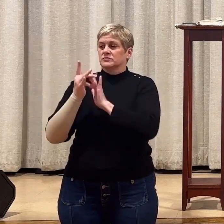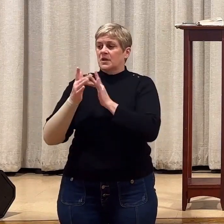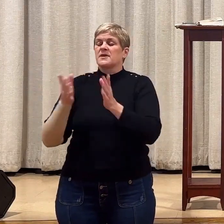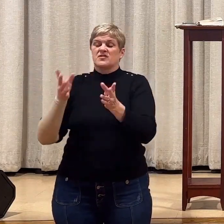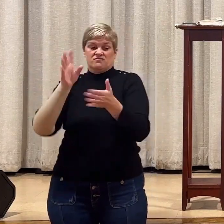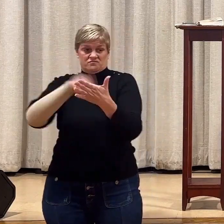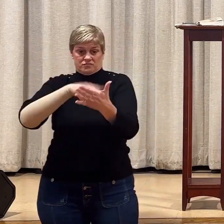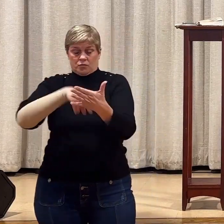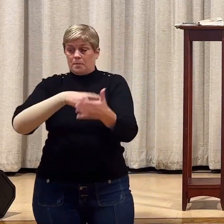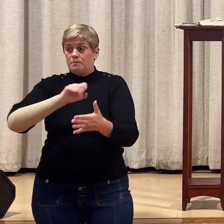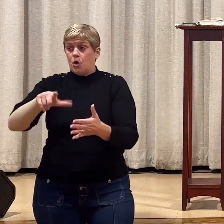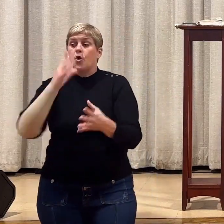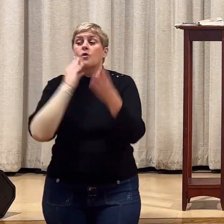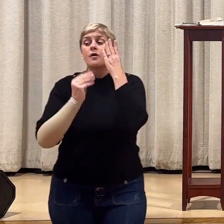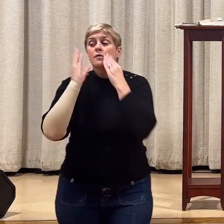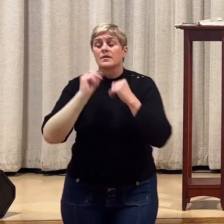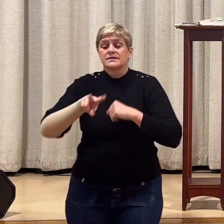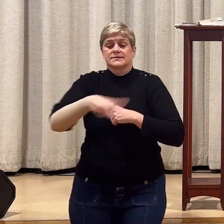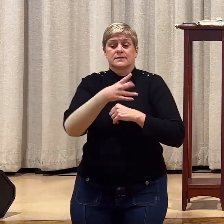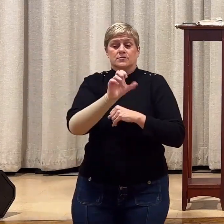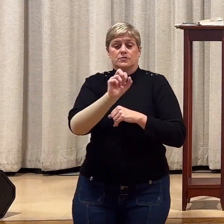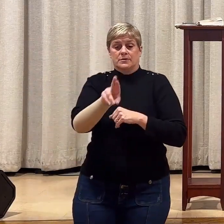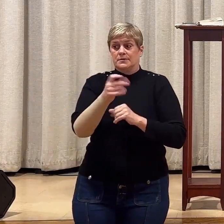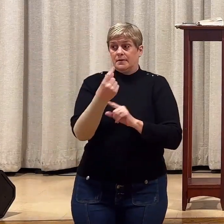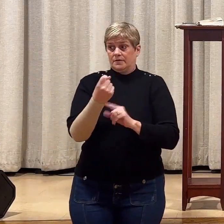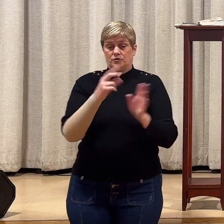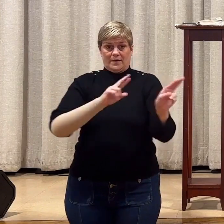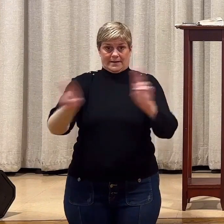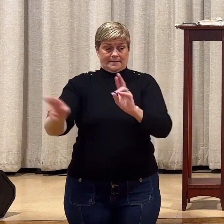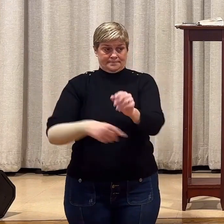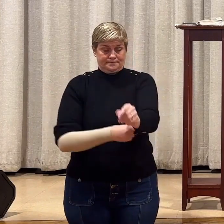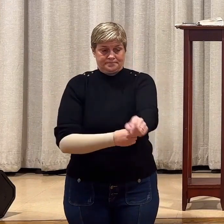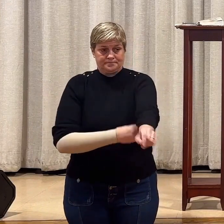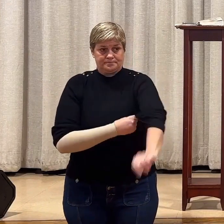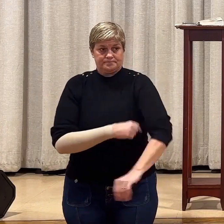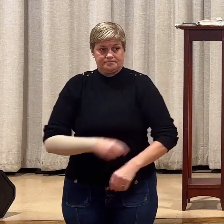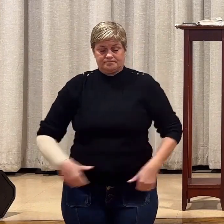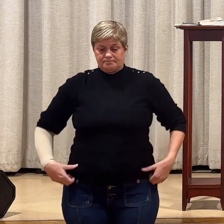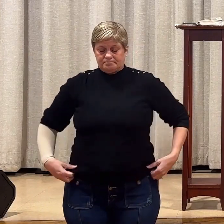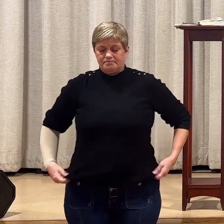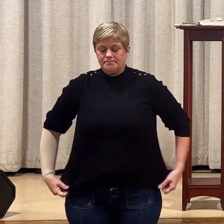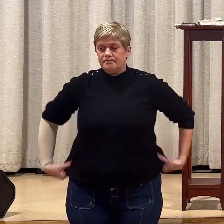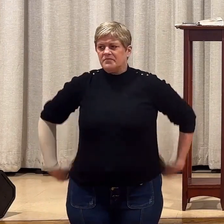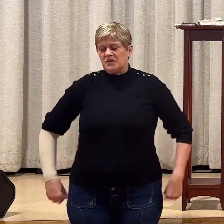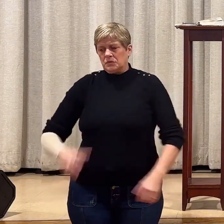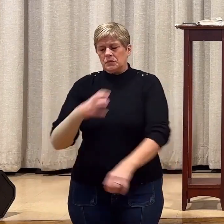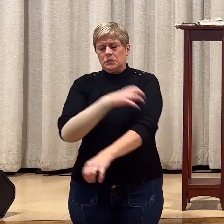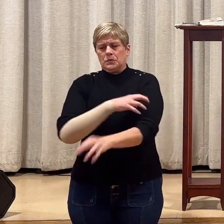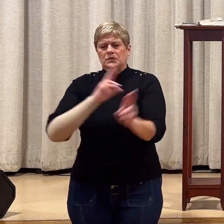went through in 2 Corinthians 11. And